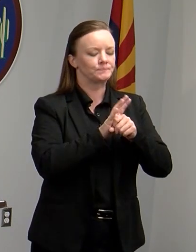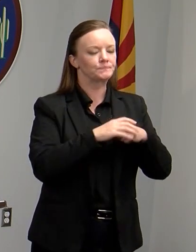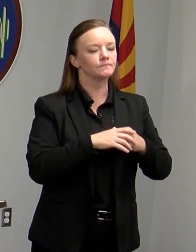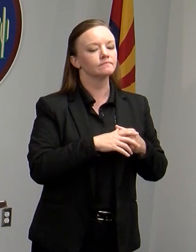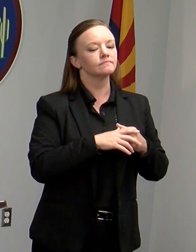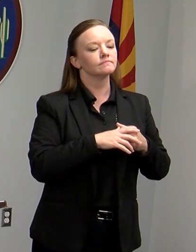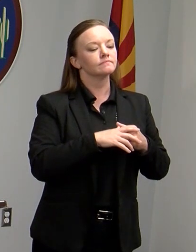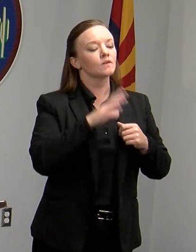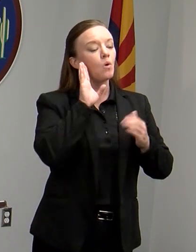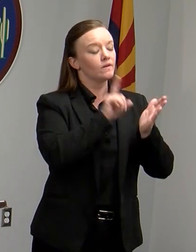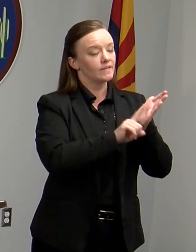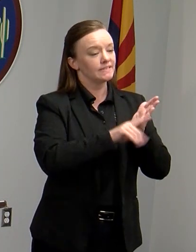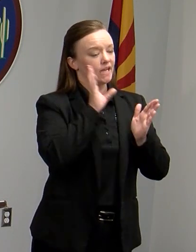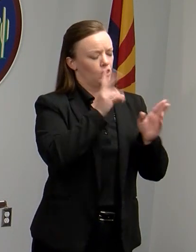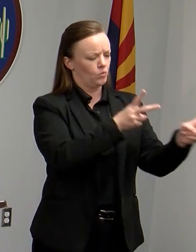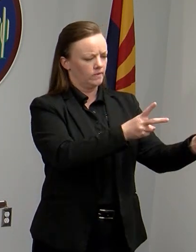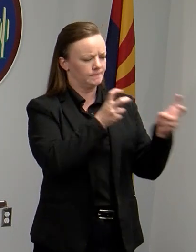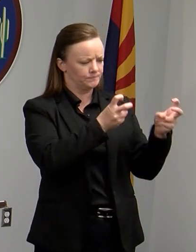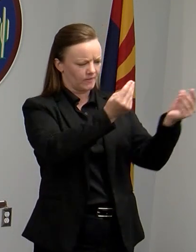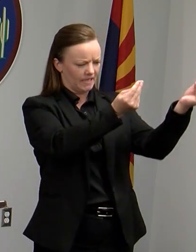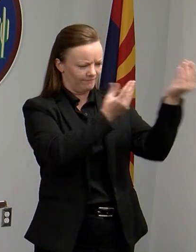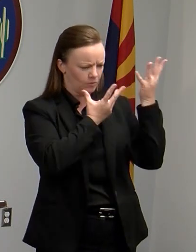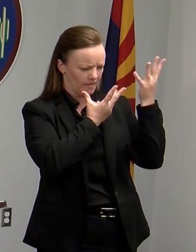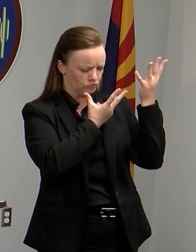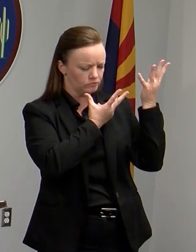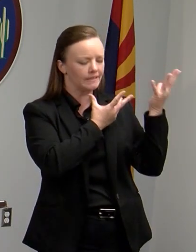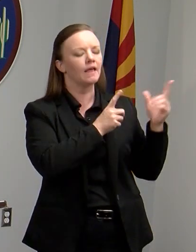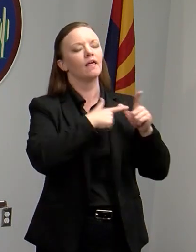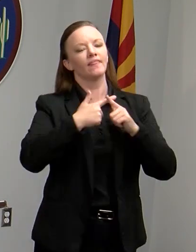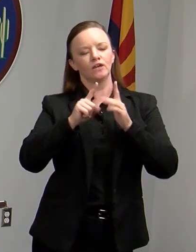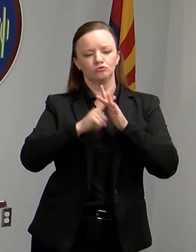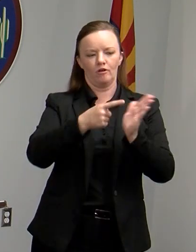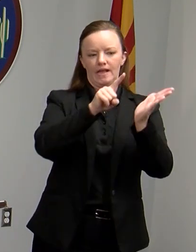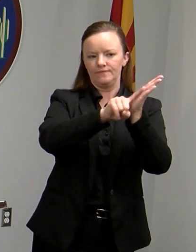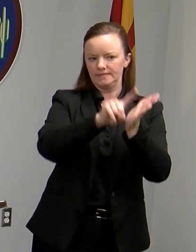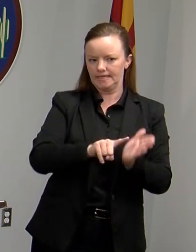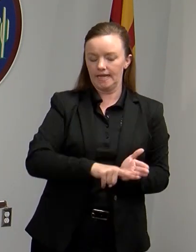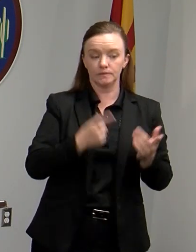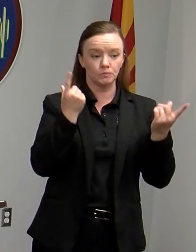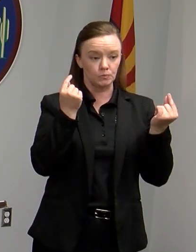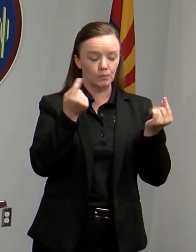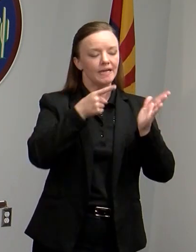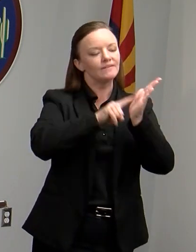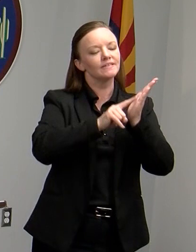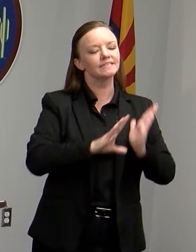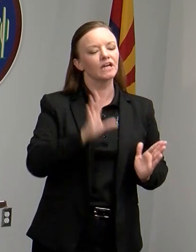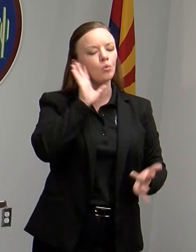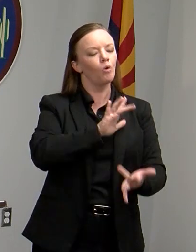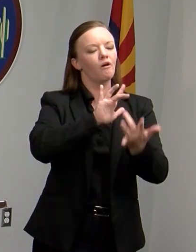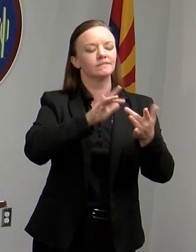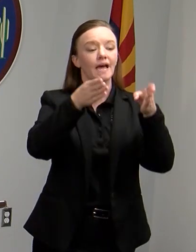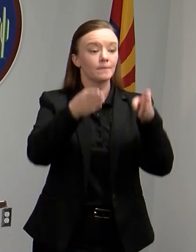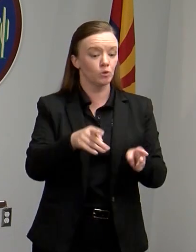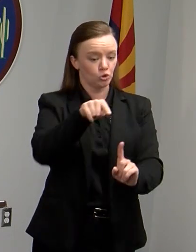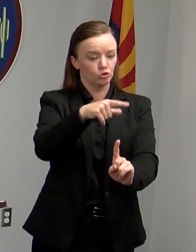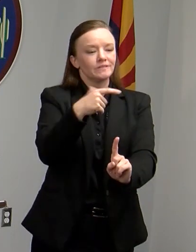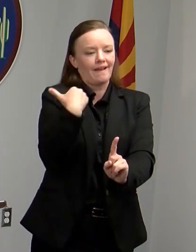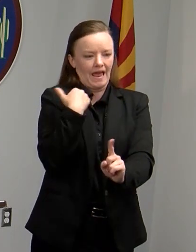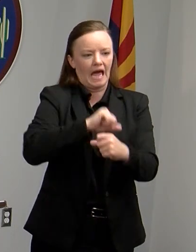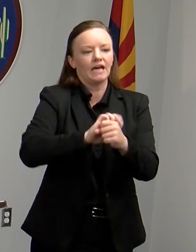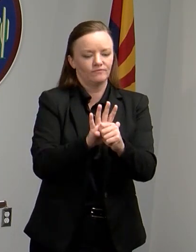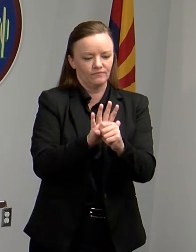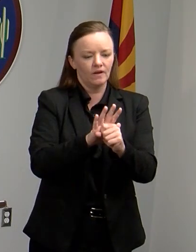then start the case investigation. So the way it starts is the investigator contacts the case and does an